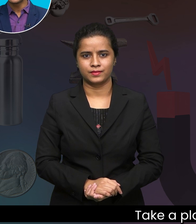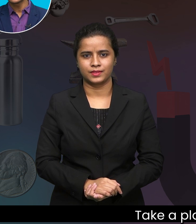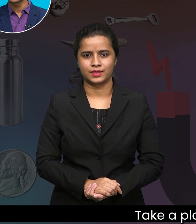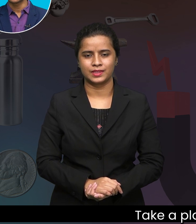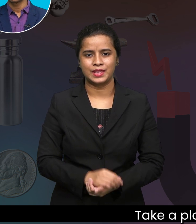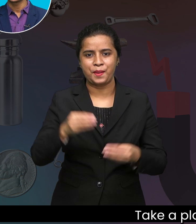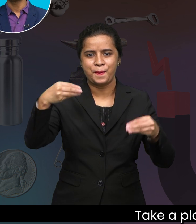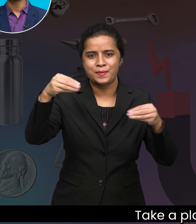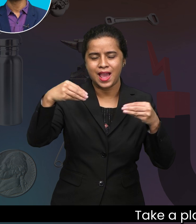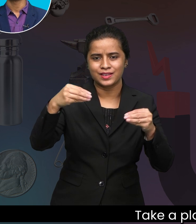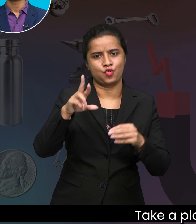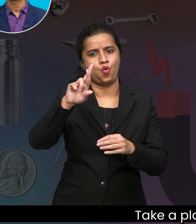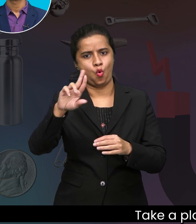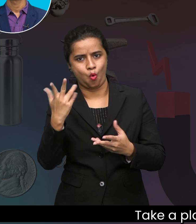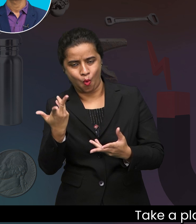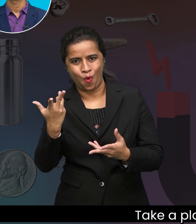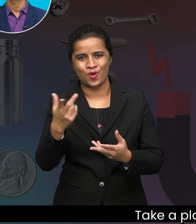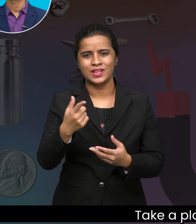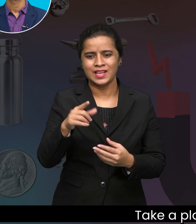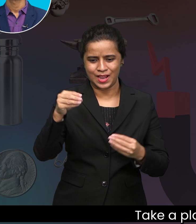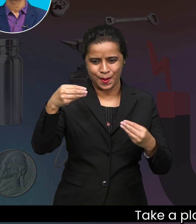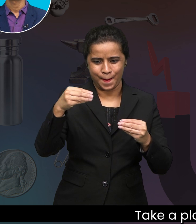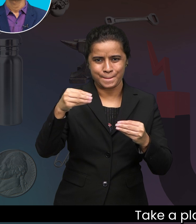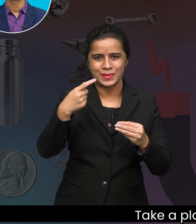Take a plastic or a paper cup.